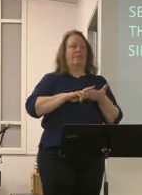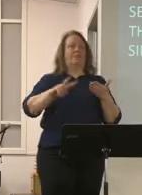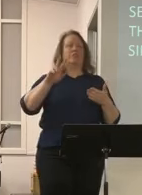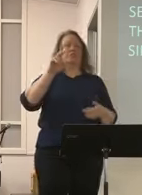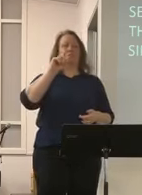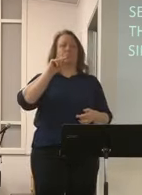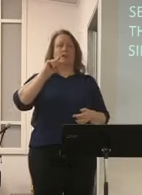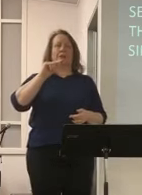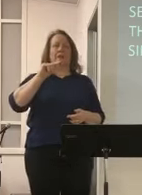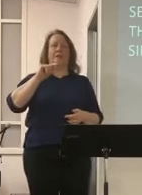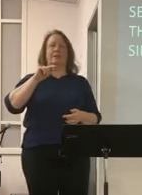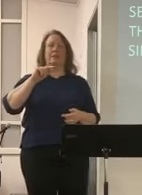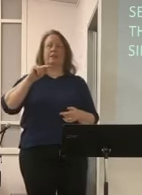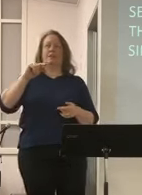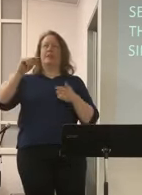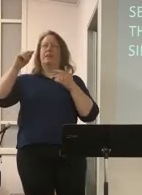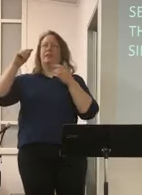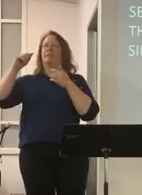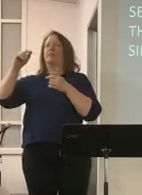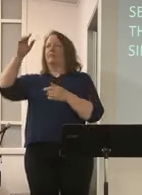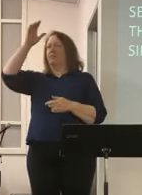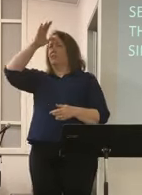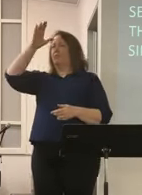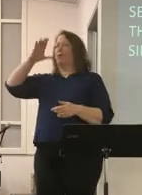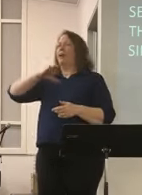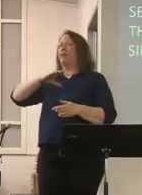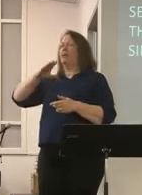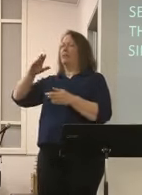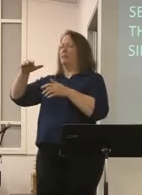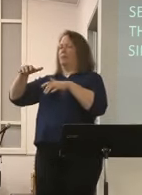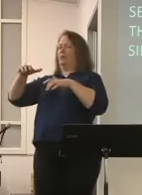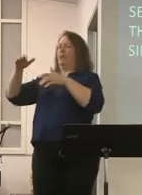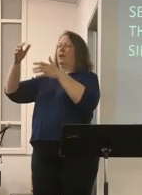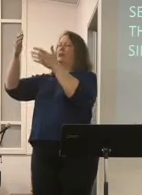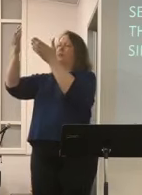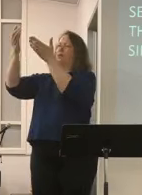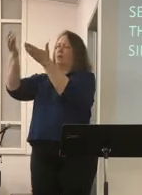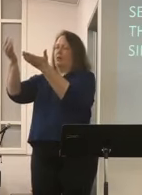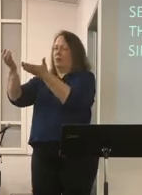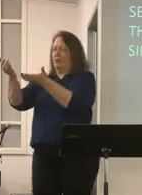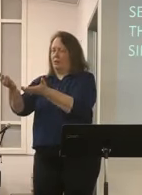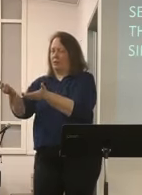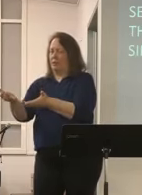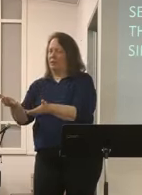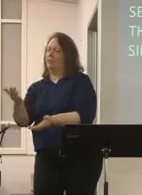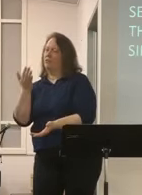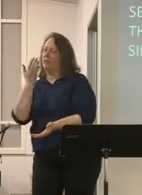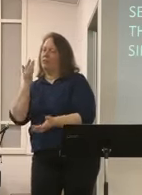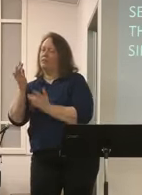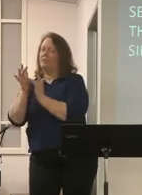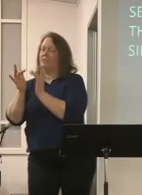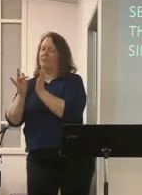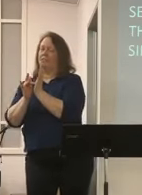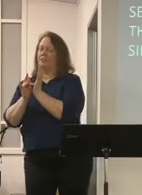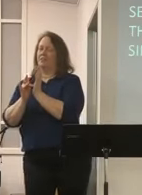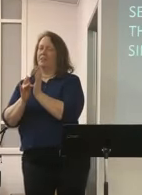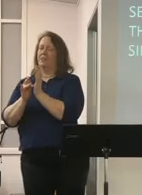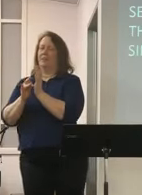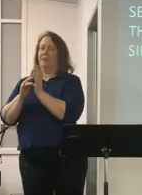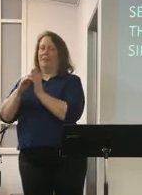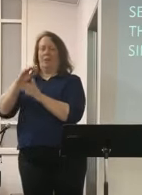20, they lower this guy down, and they get him in front of Jesus.